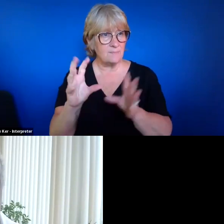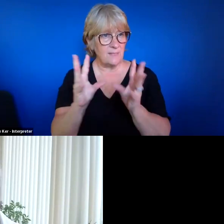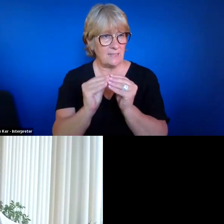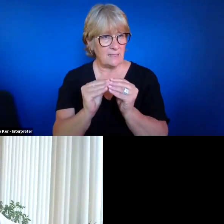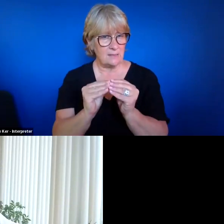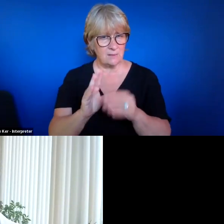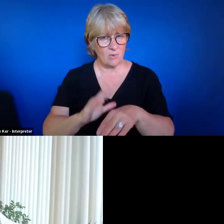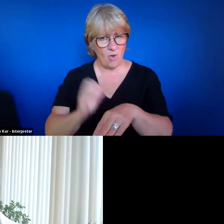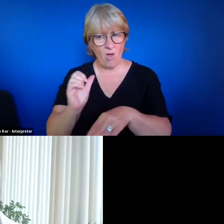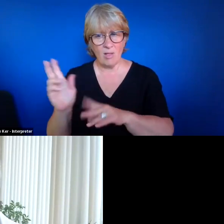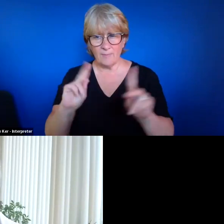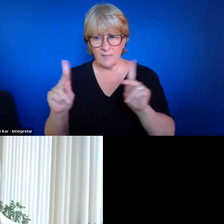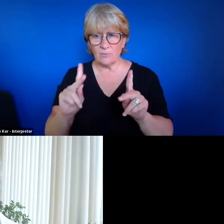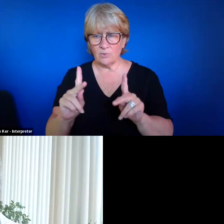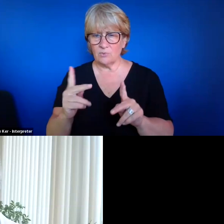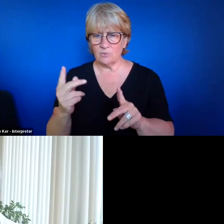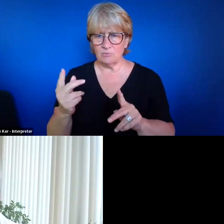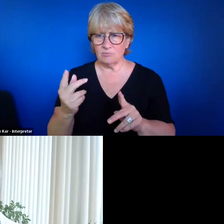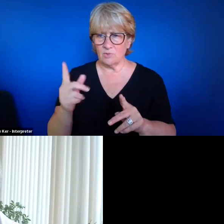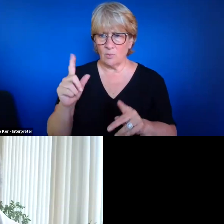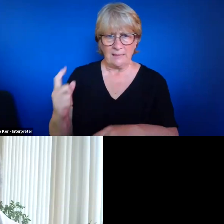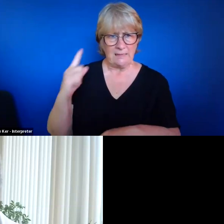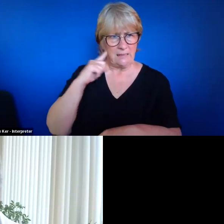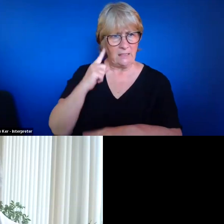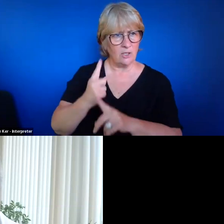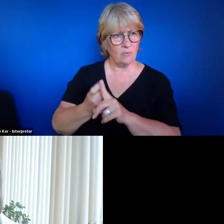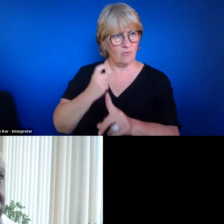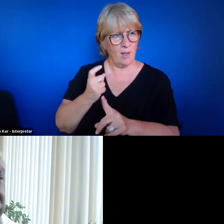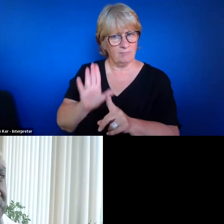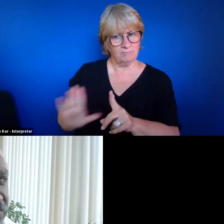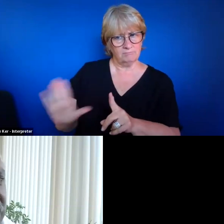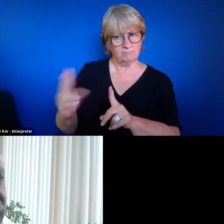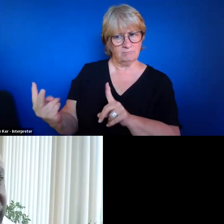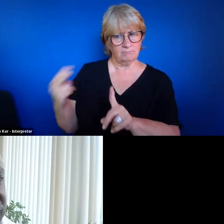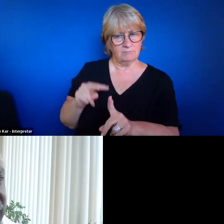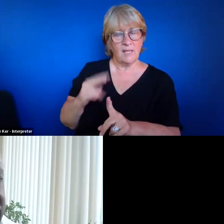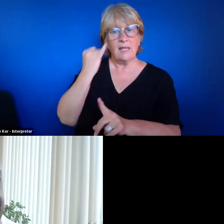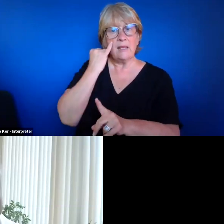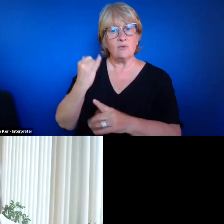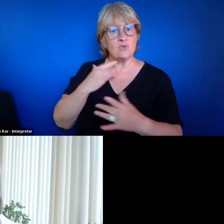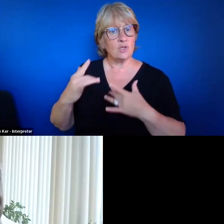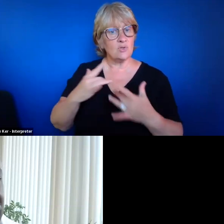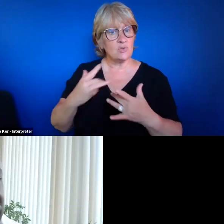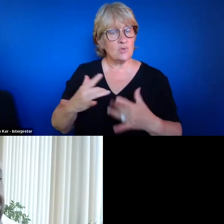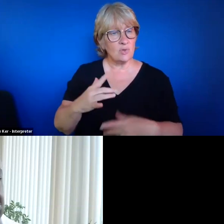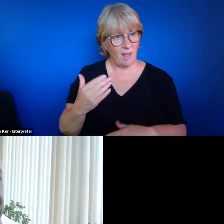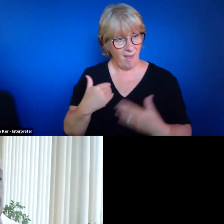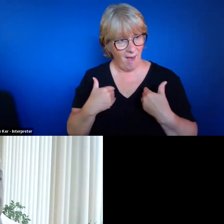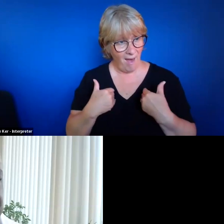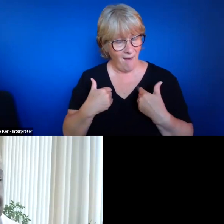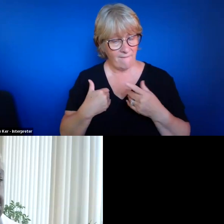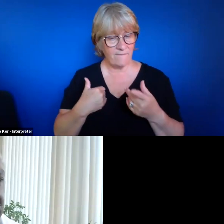speak that we really think we need to hear from. If there is a concern I actually have,